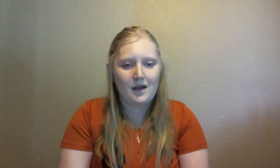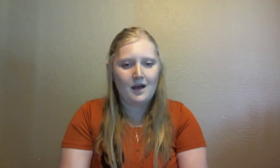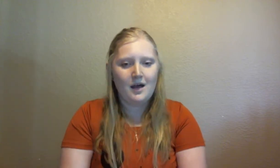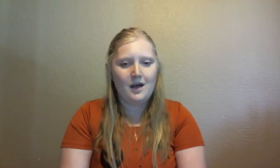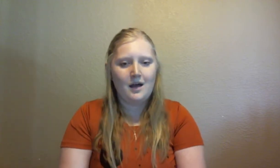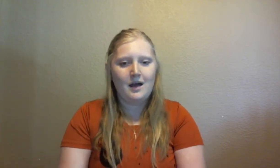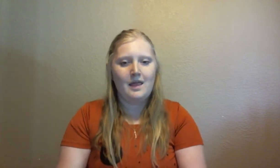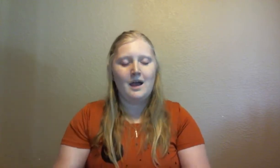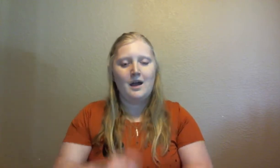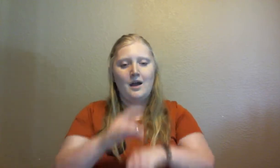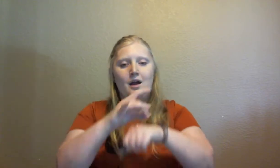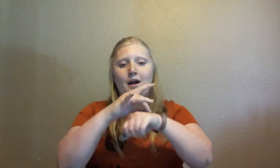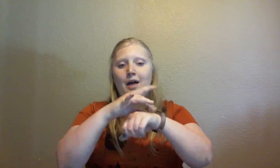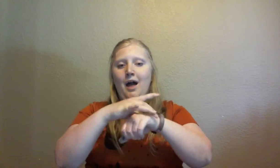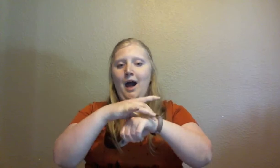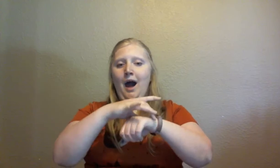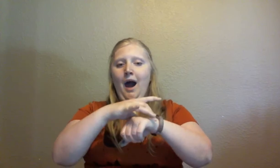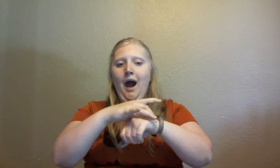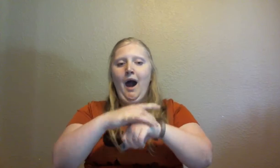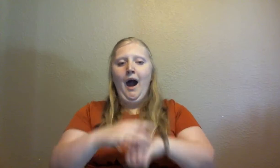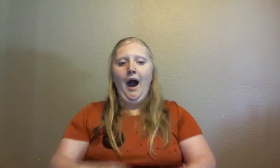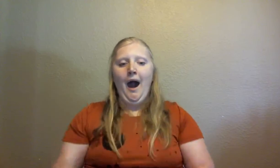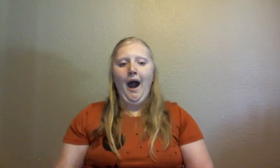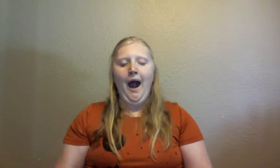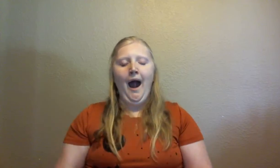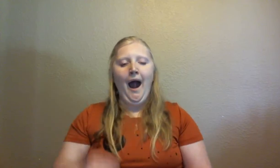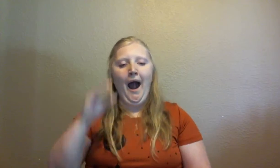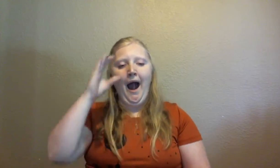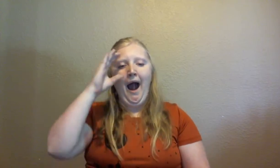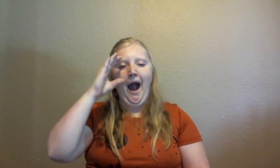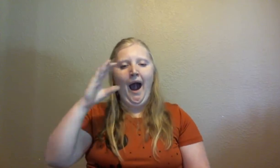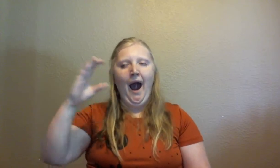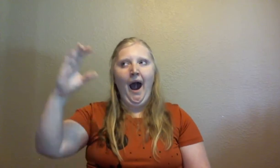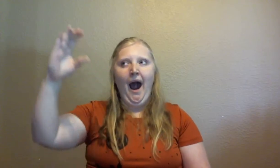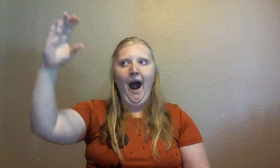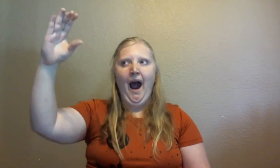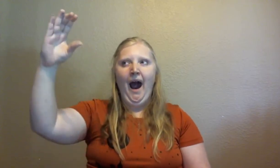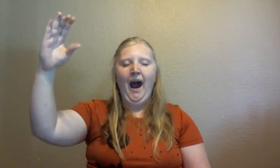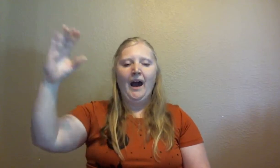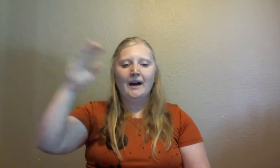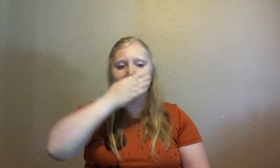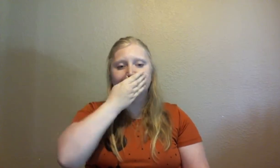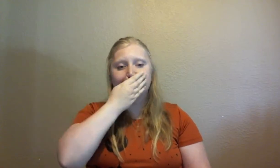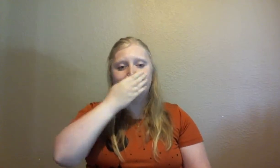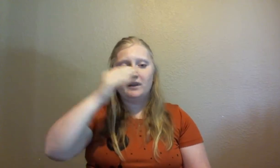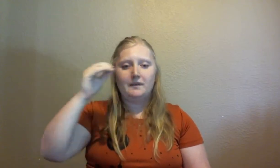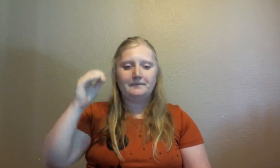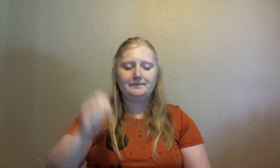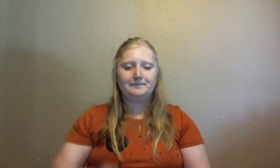And around that earth orbits a moon, turning every